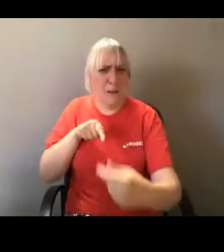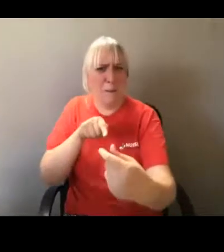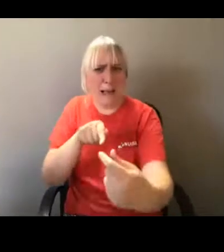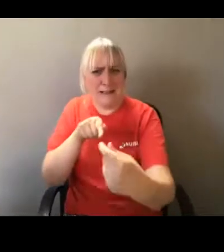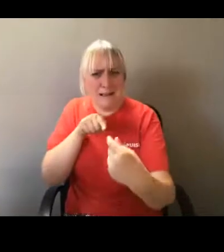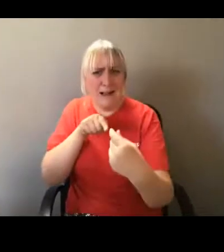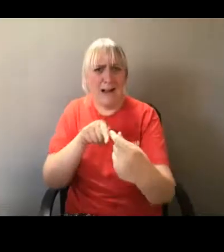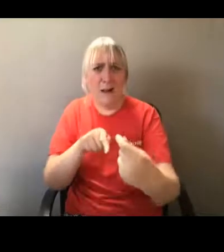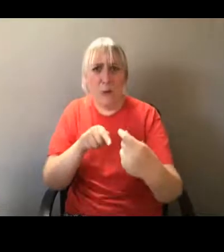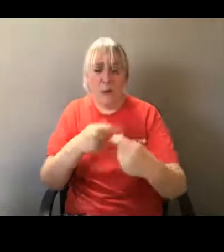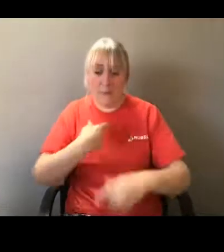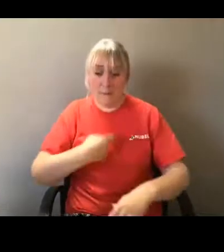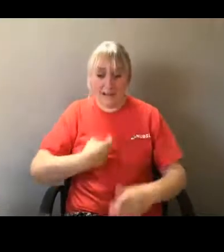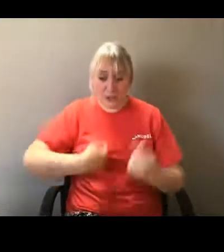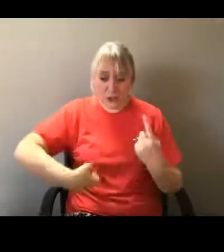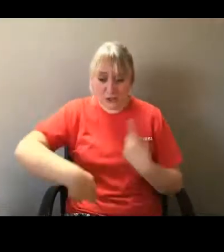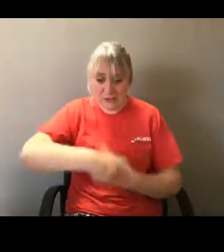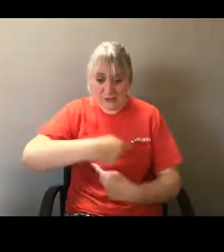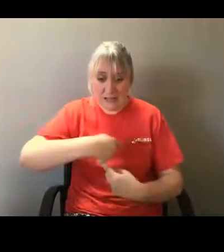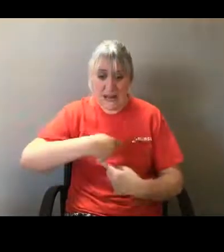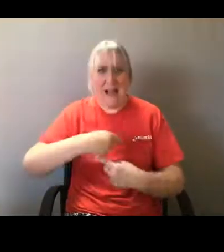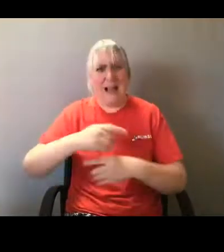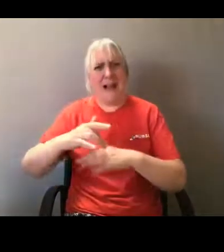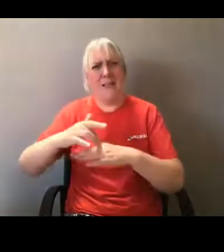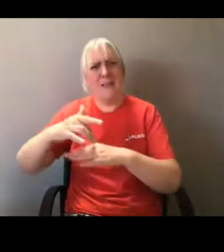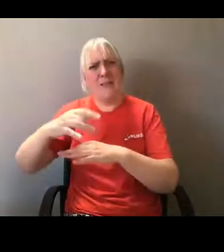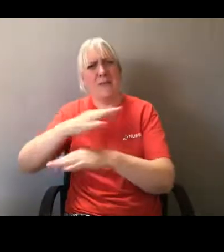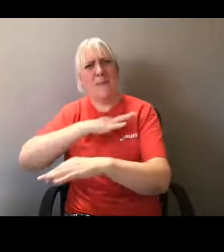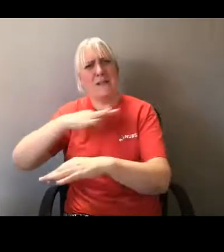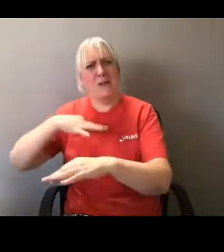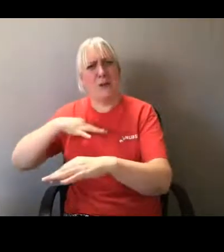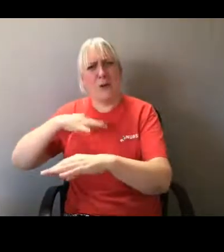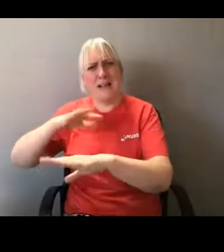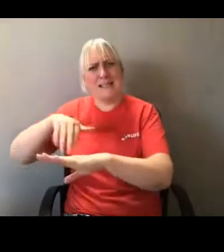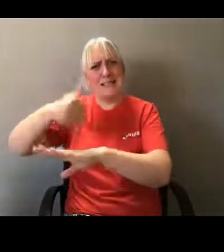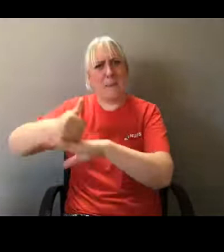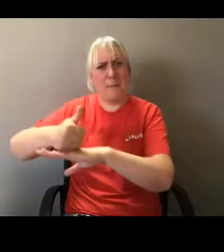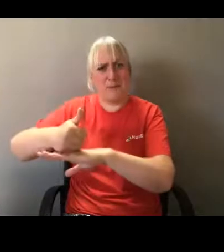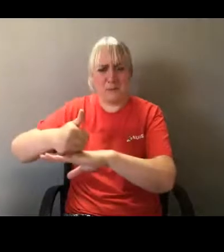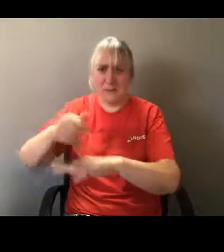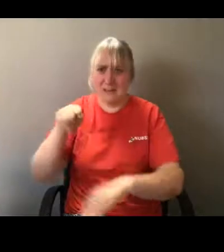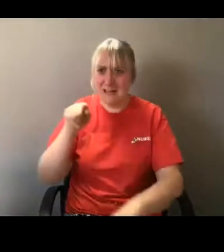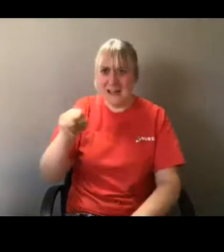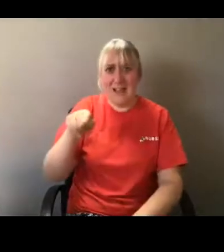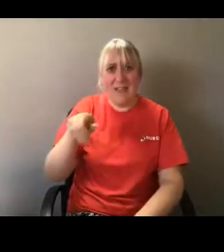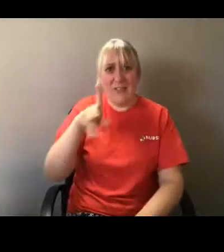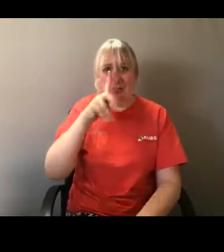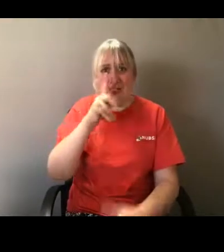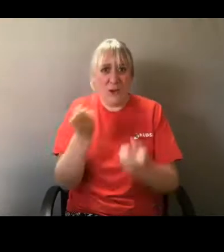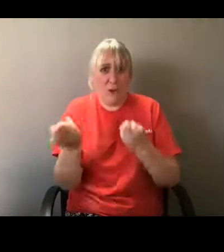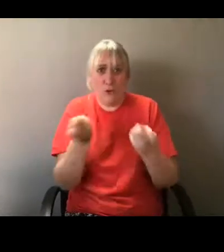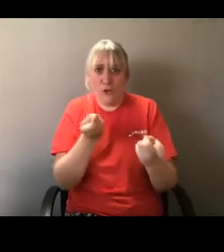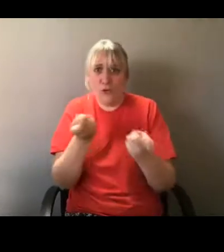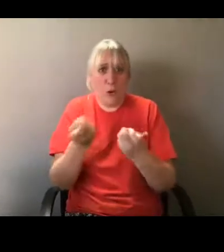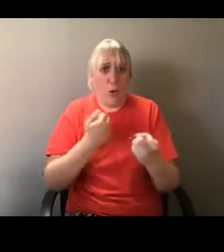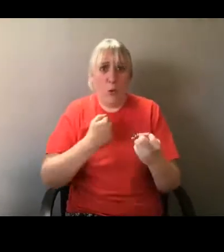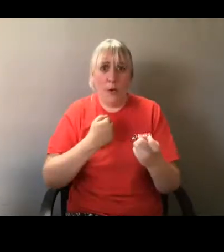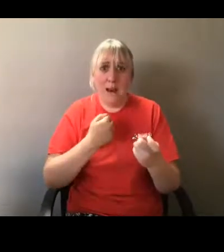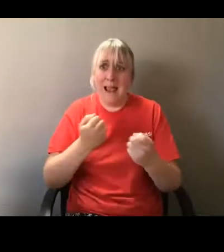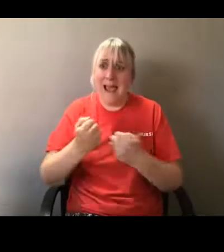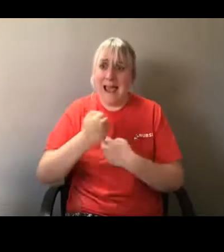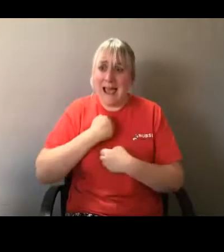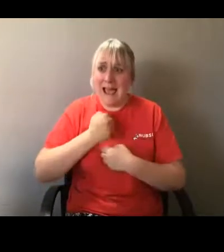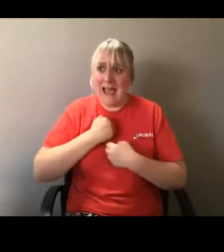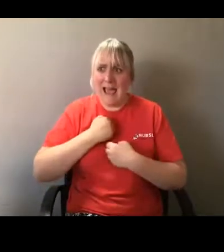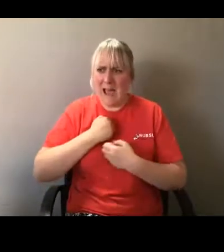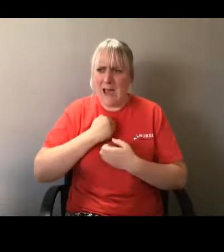establishment. Medicine and psychiatry assume absolute power to validate or discredit not just our symptoms, but our entire